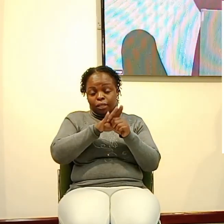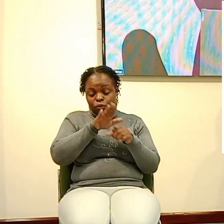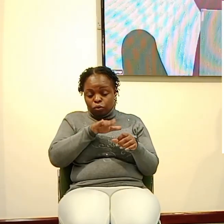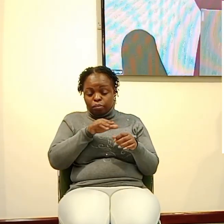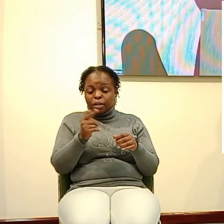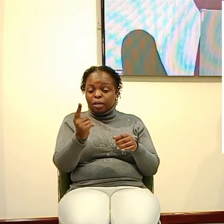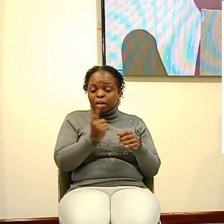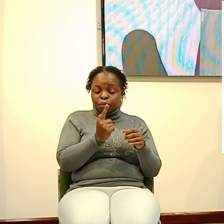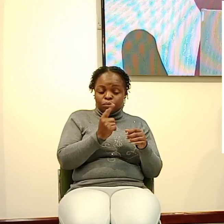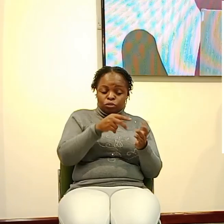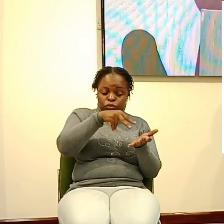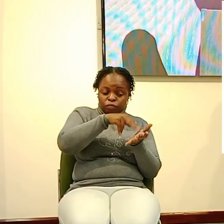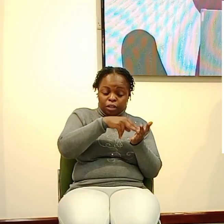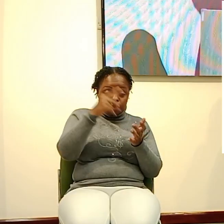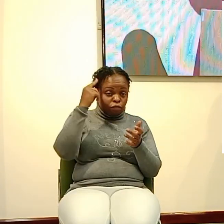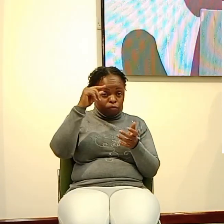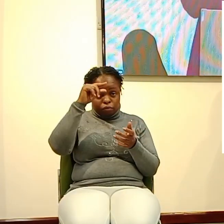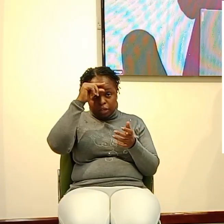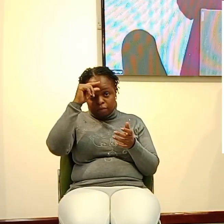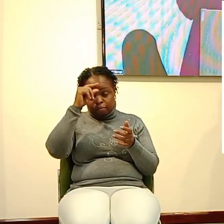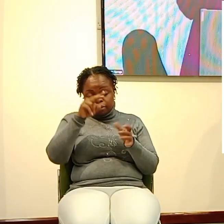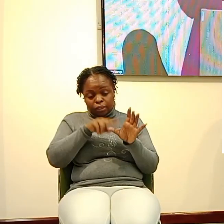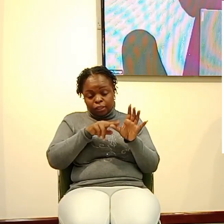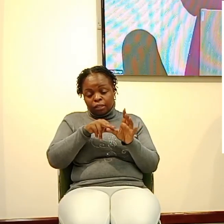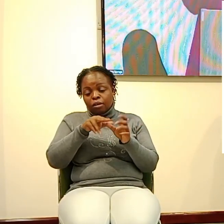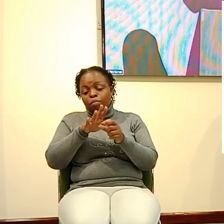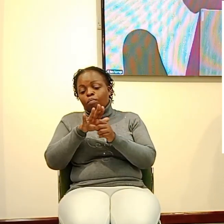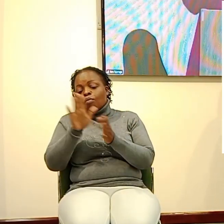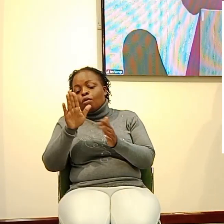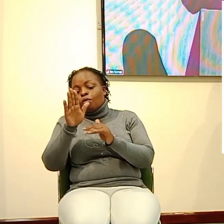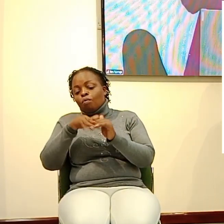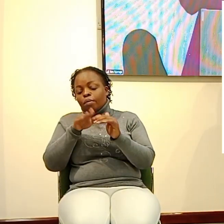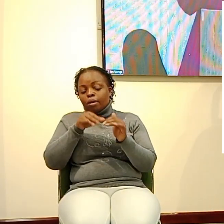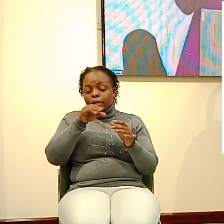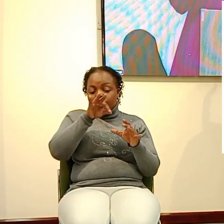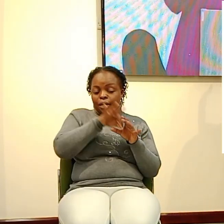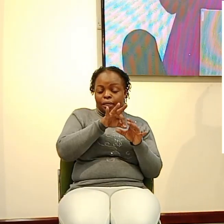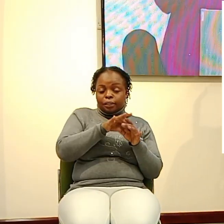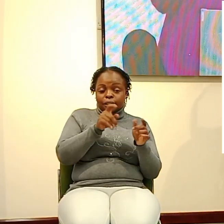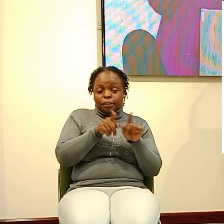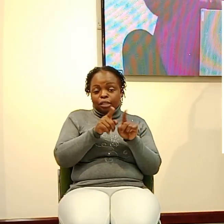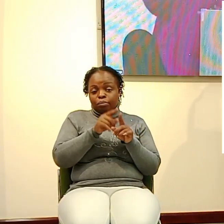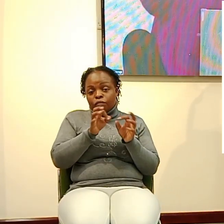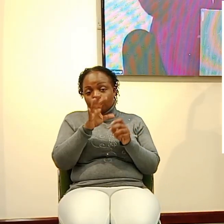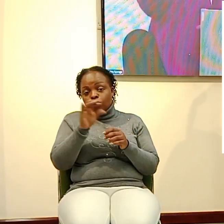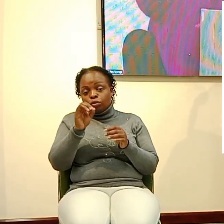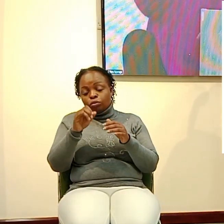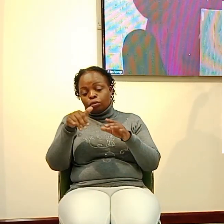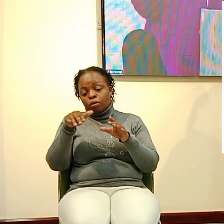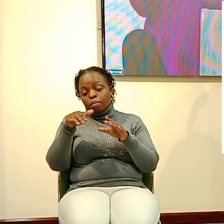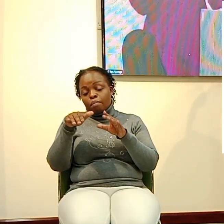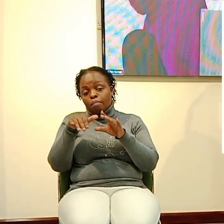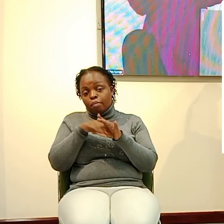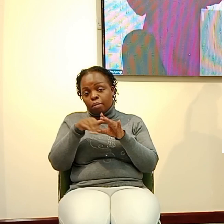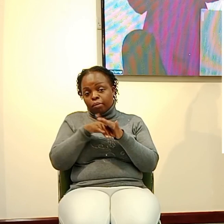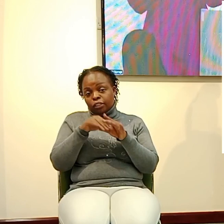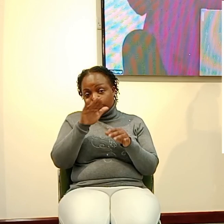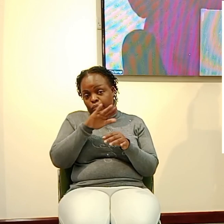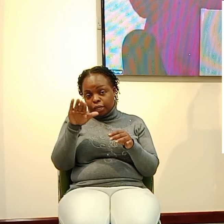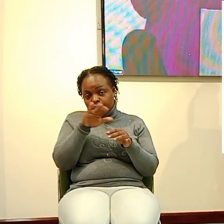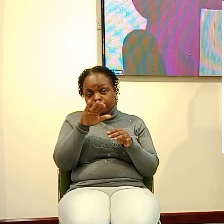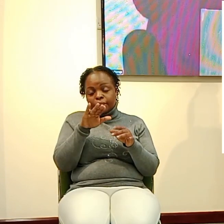the gubernatorial seat, the more women are being elected. Similarly, when you go to the members of parliament, the same is happening. But at the